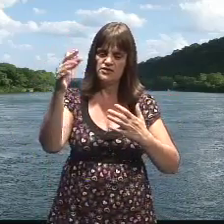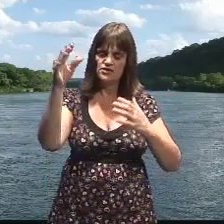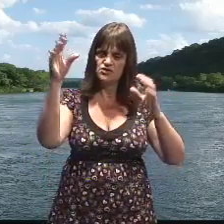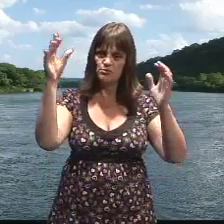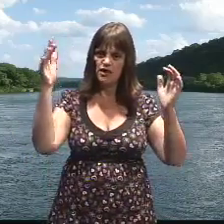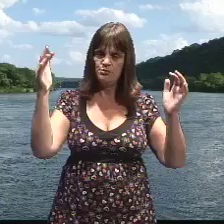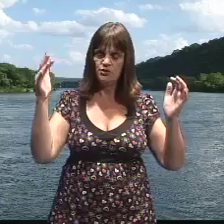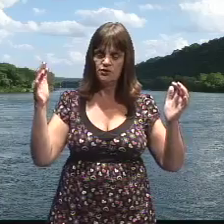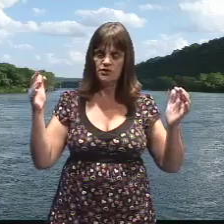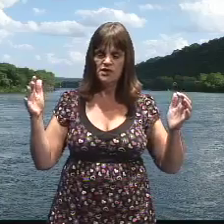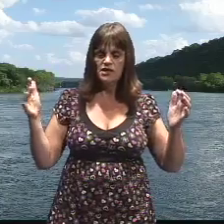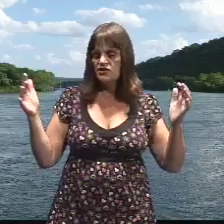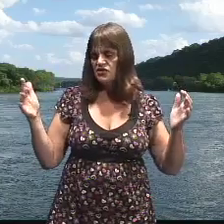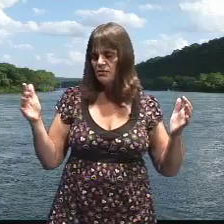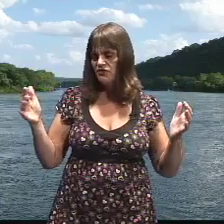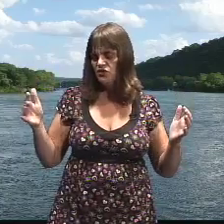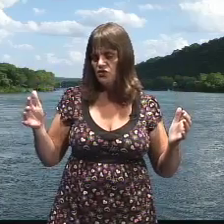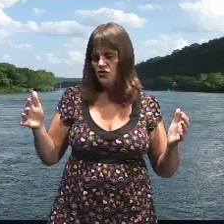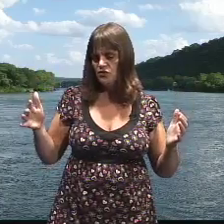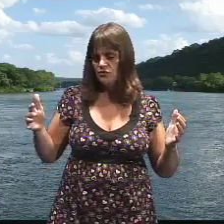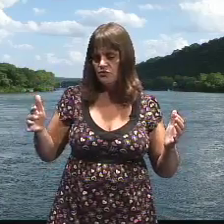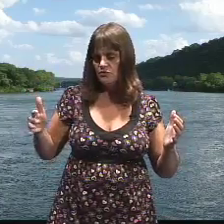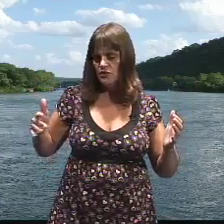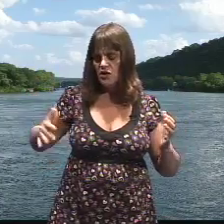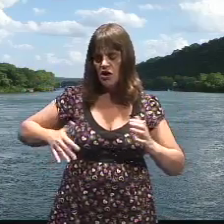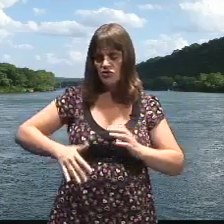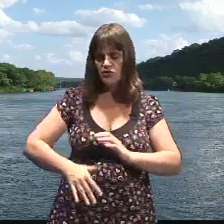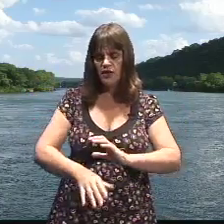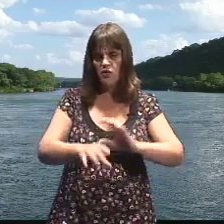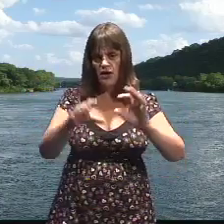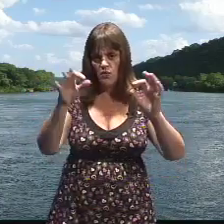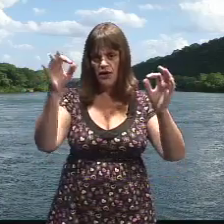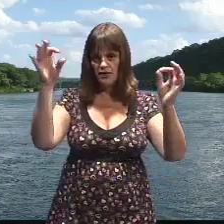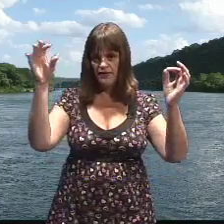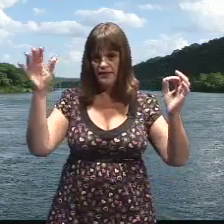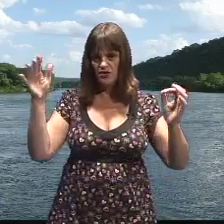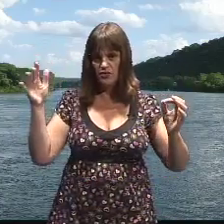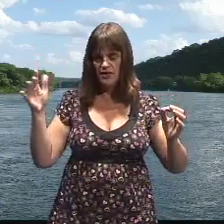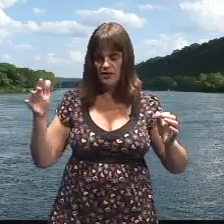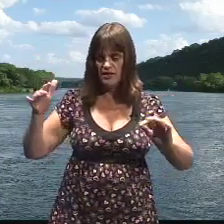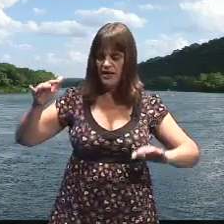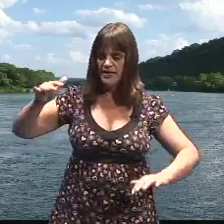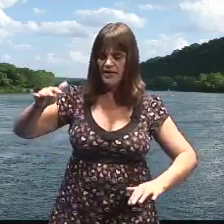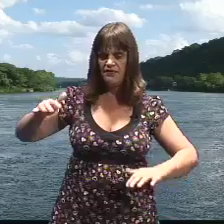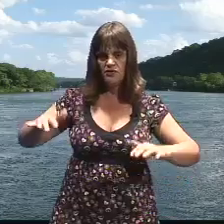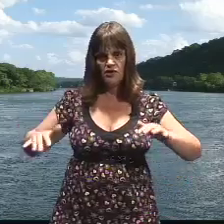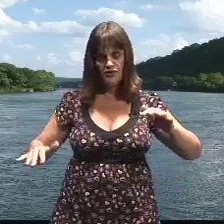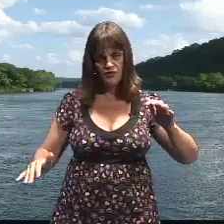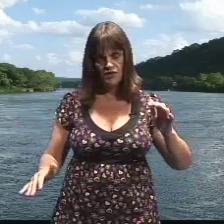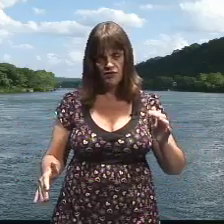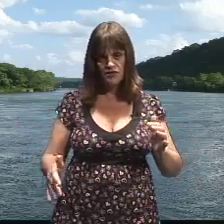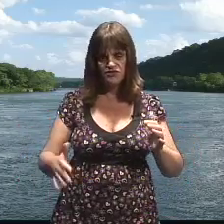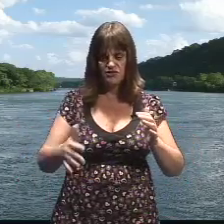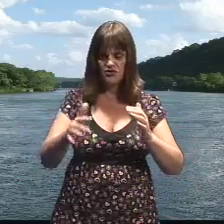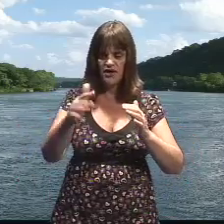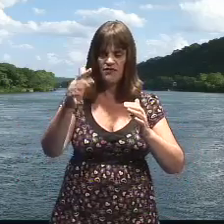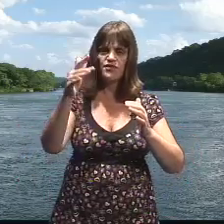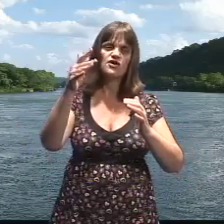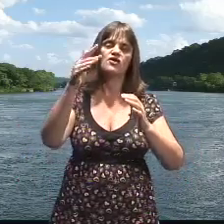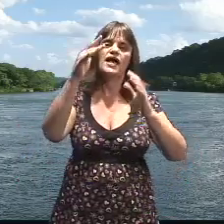so popular. Some of you are doing quite well in that arena, and yet there are other areas in your life that are